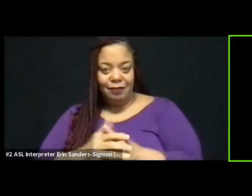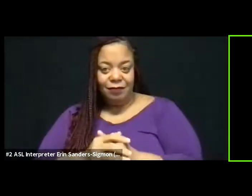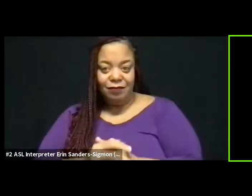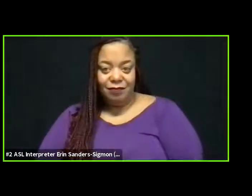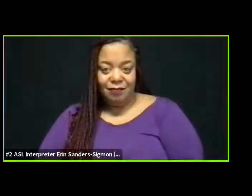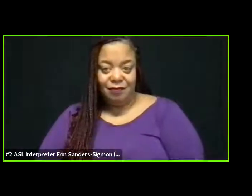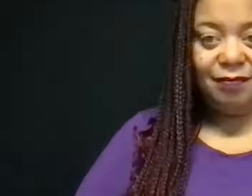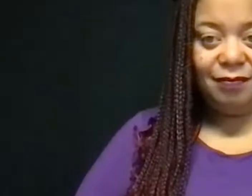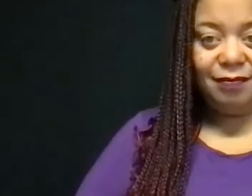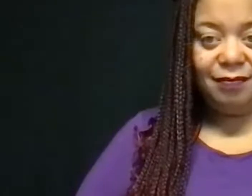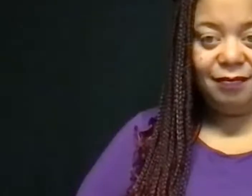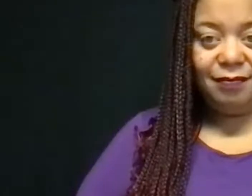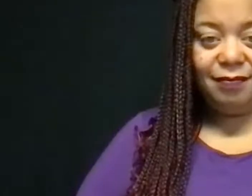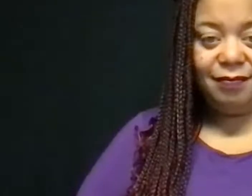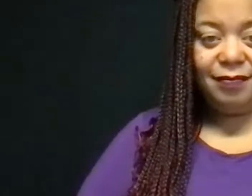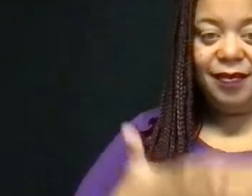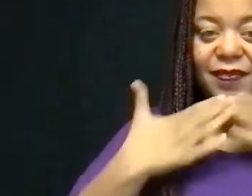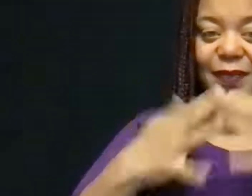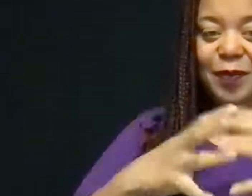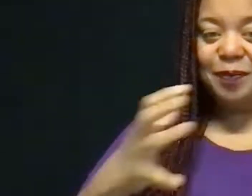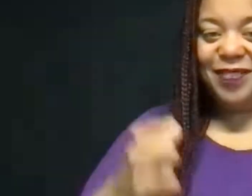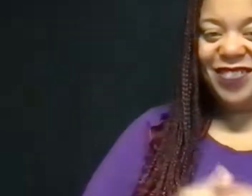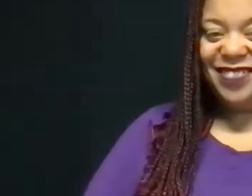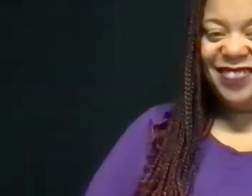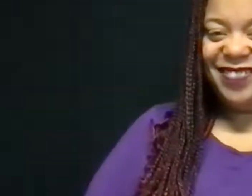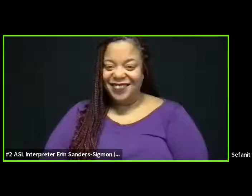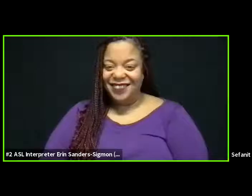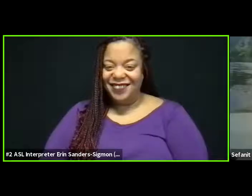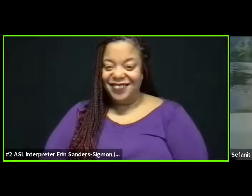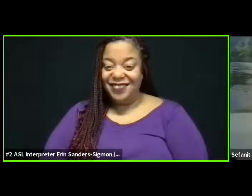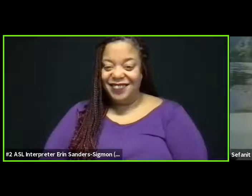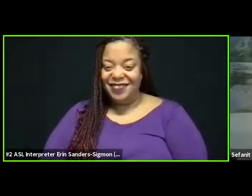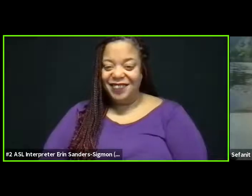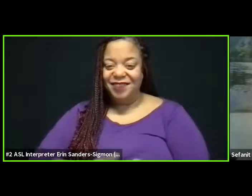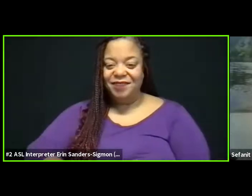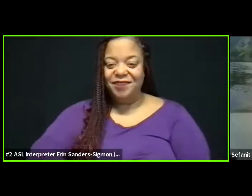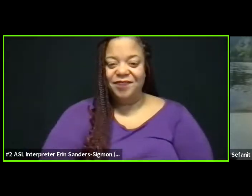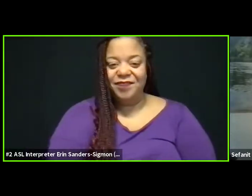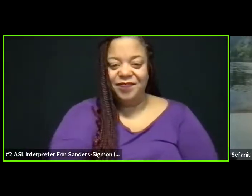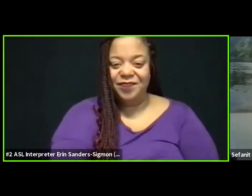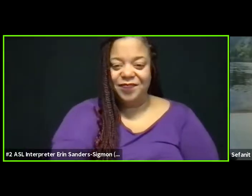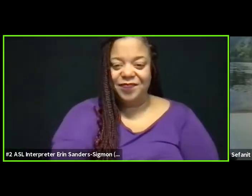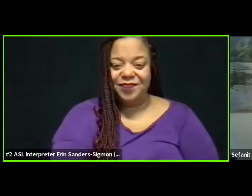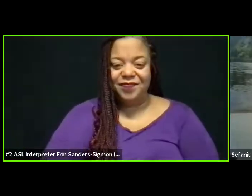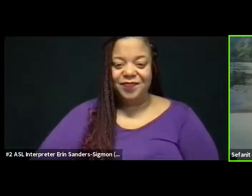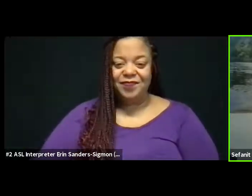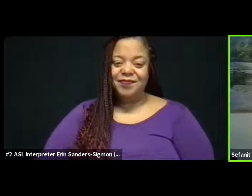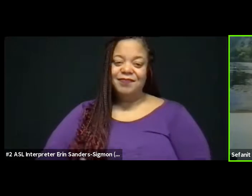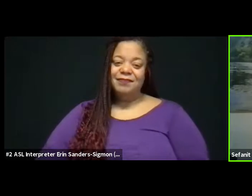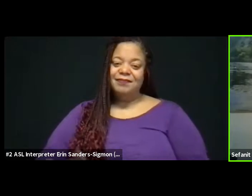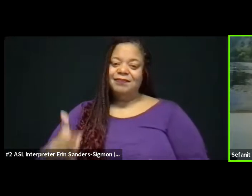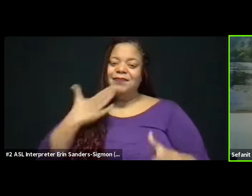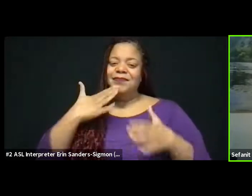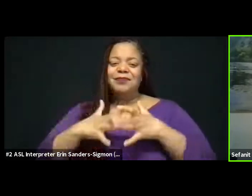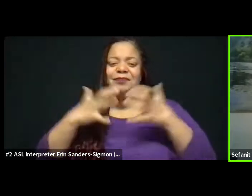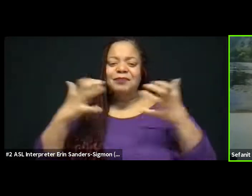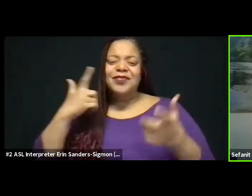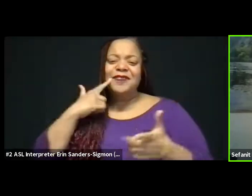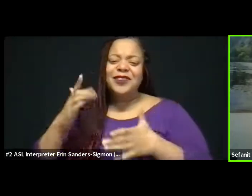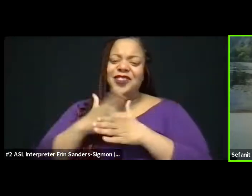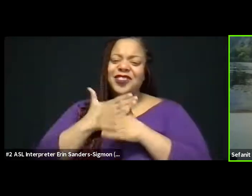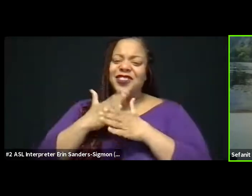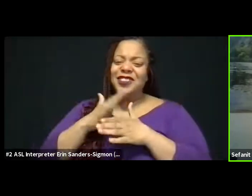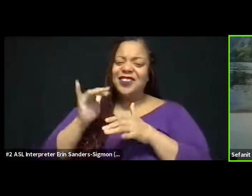Thank you so much, and for each of you, for sharing those practices of how sharing with the other educators of this call, the